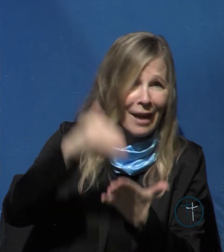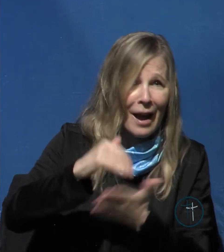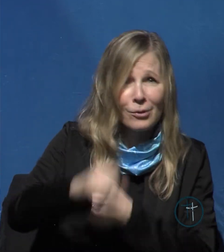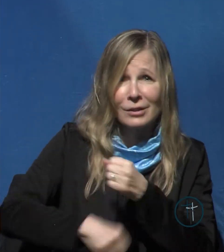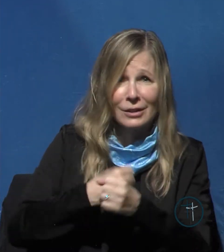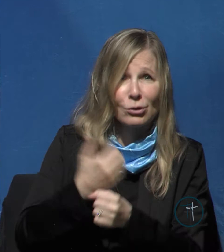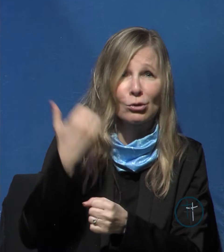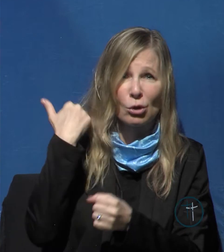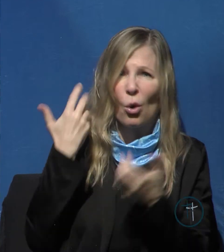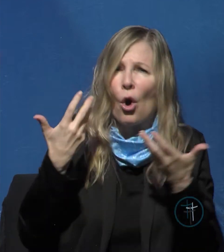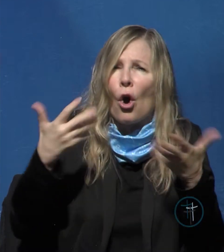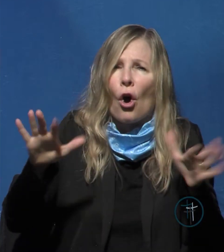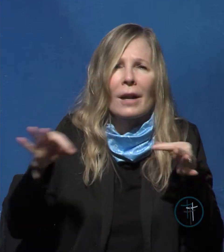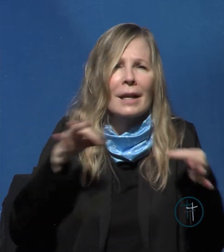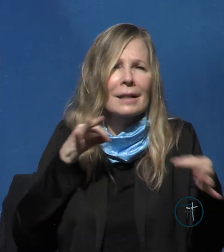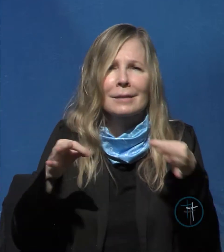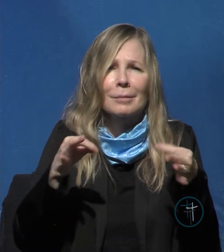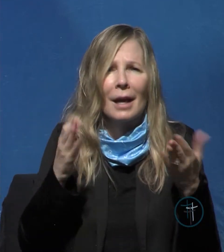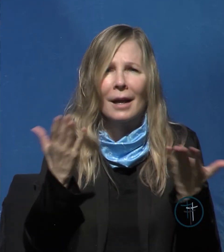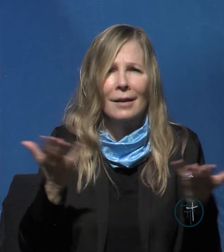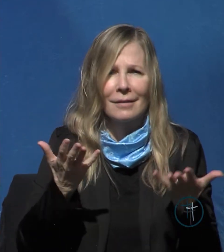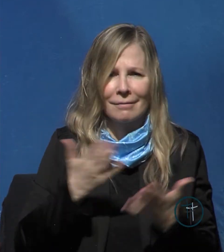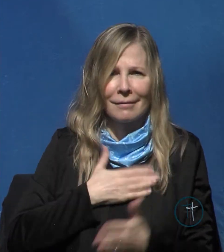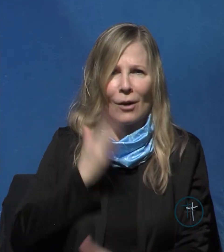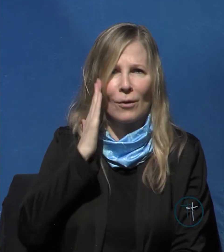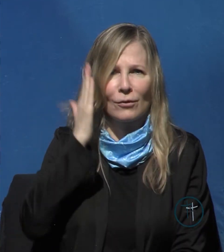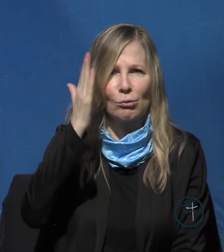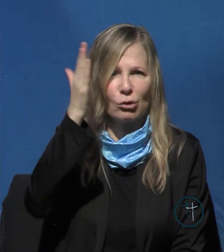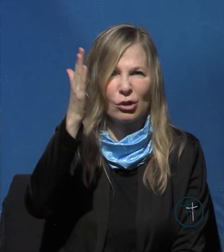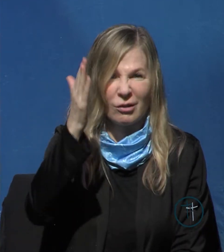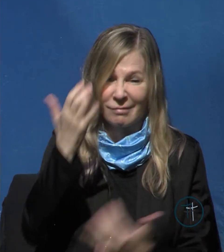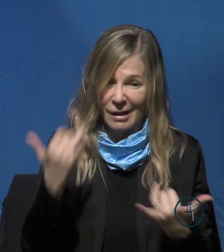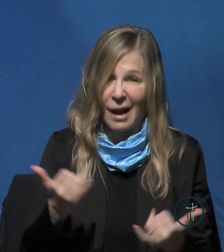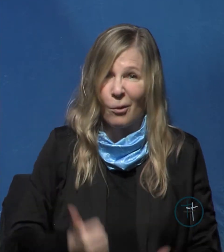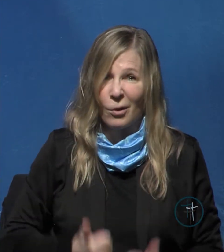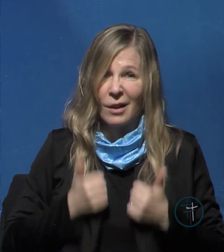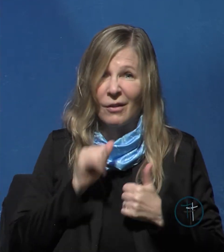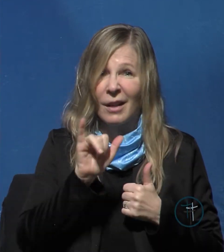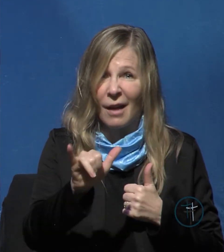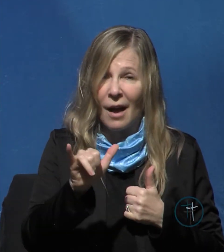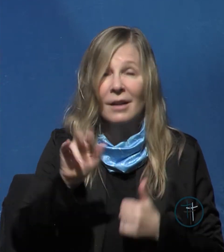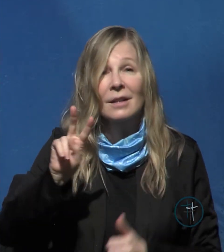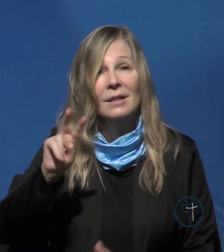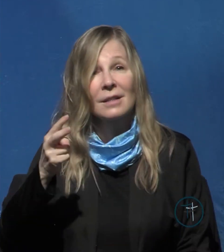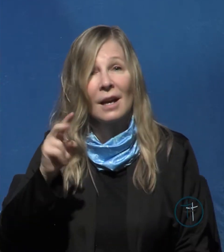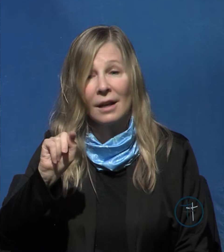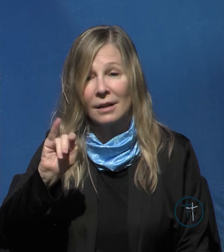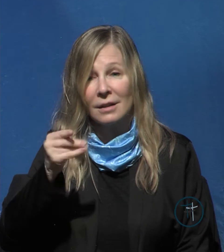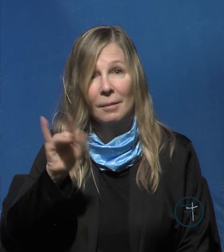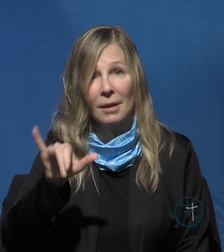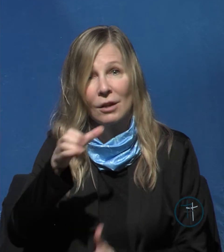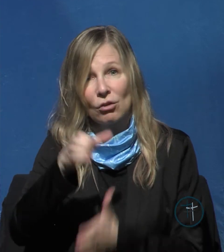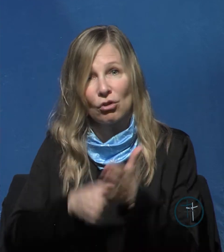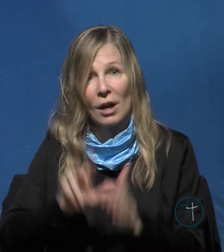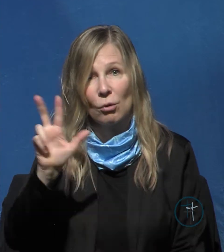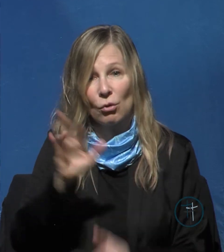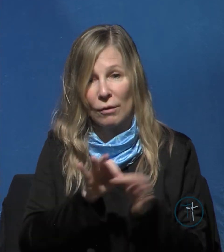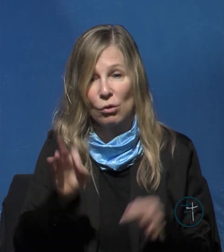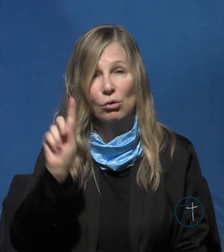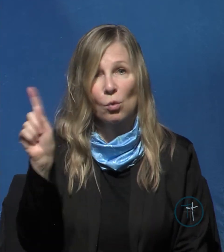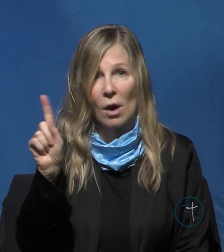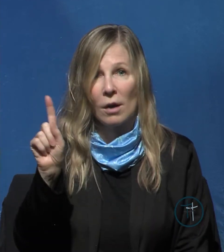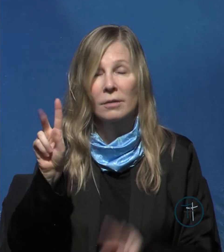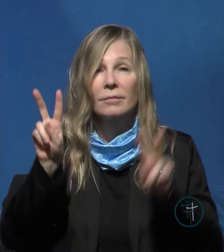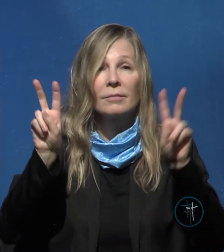what our future was, and we're living it out. In 2 Timothy chapter 3, beginning at verse 1, we read this: